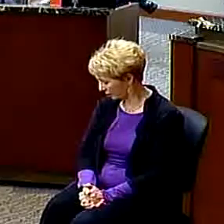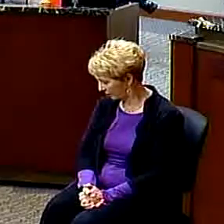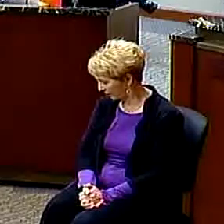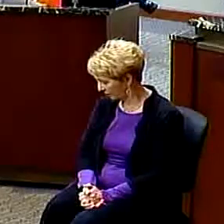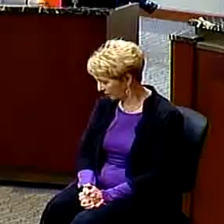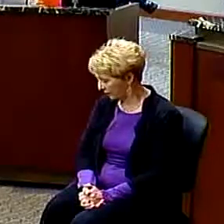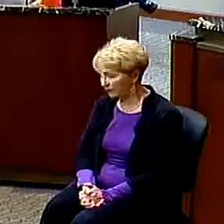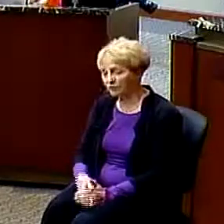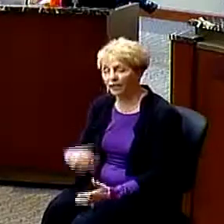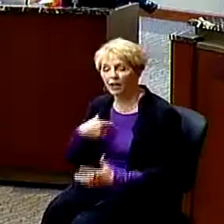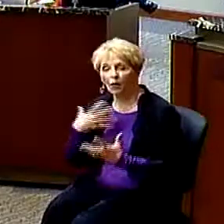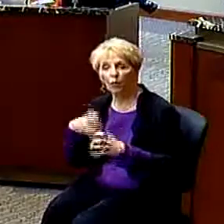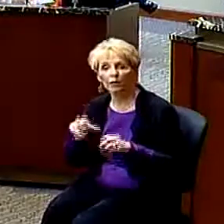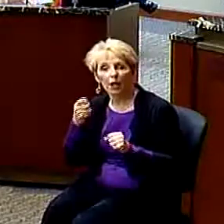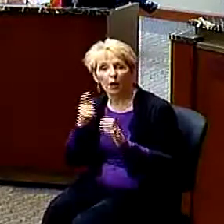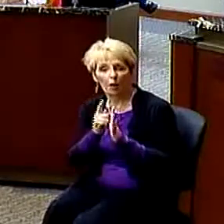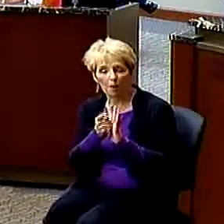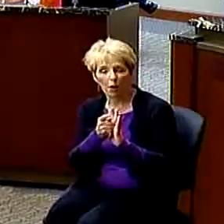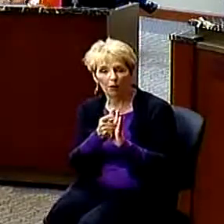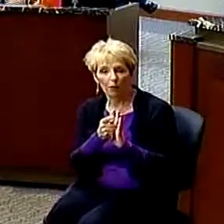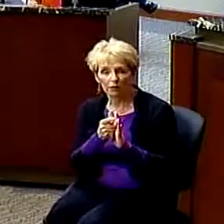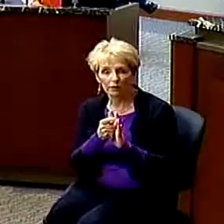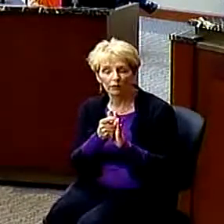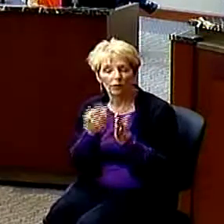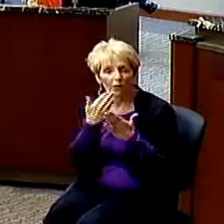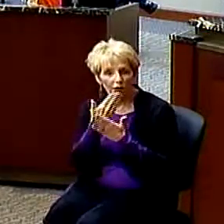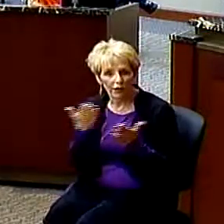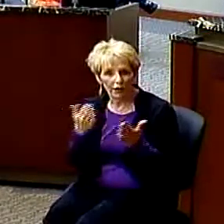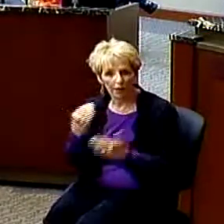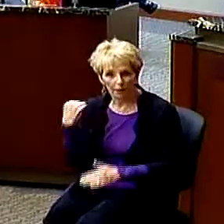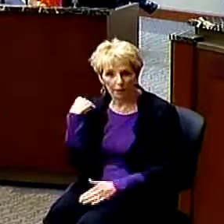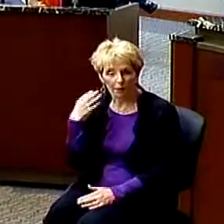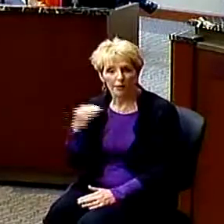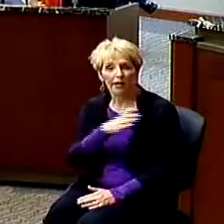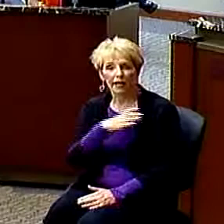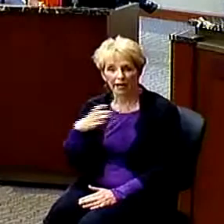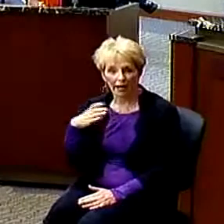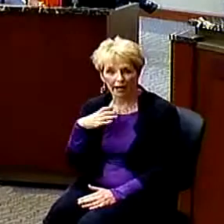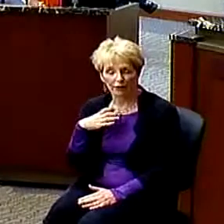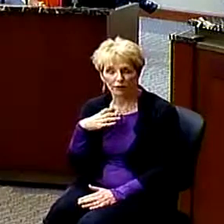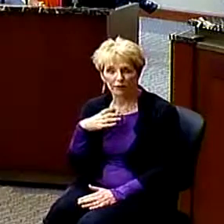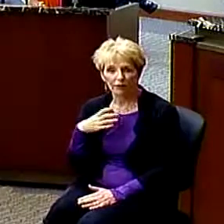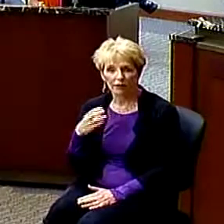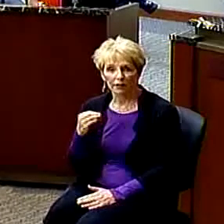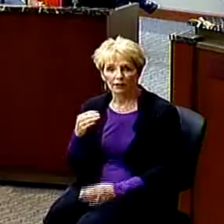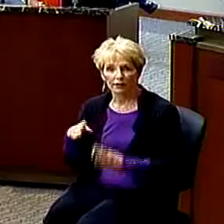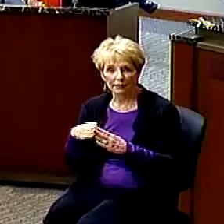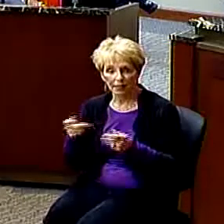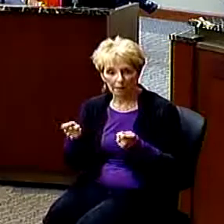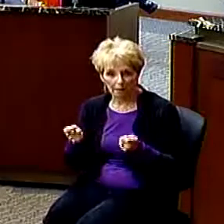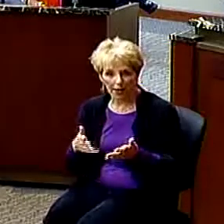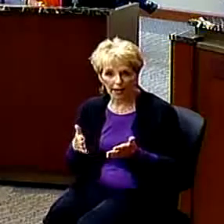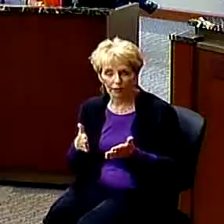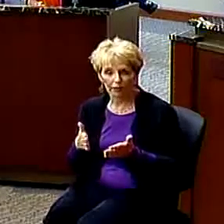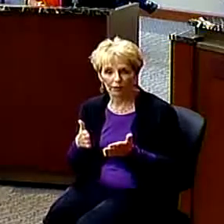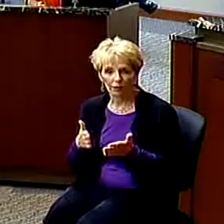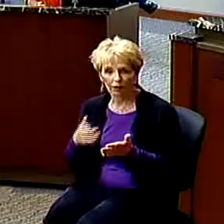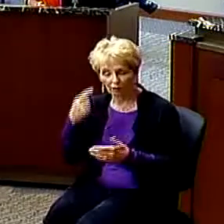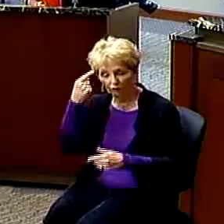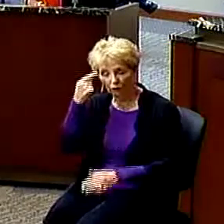Alfred. I just want to take a moment to thank you, Mayor and Councilman. and city manager